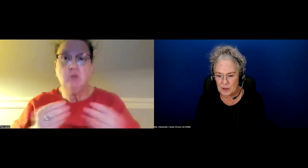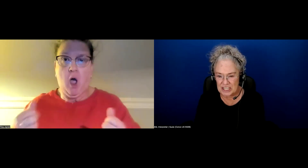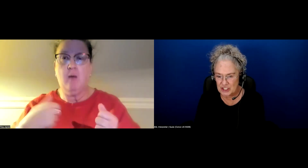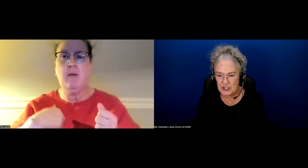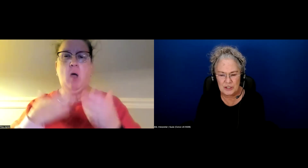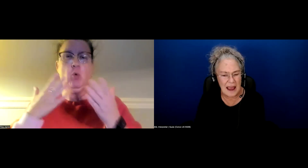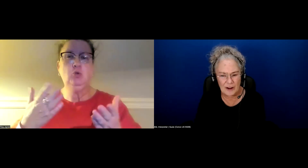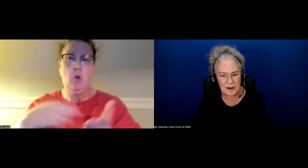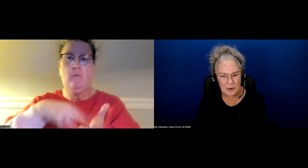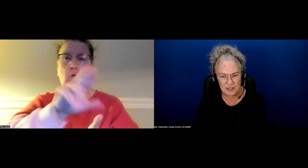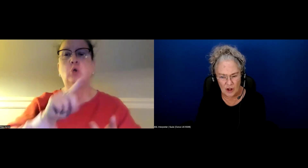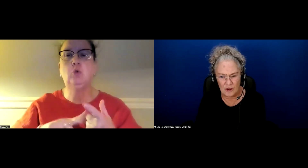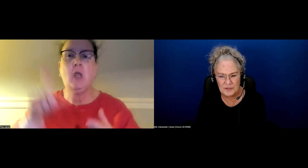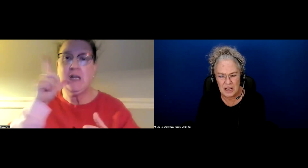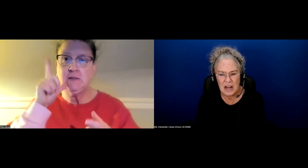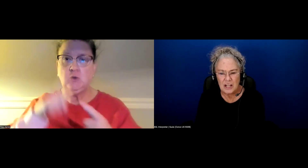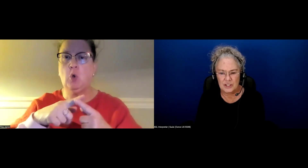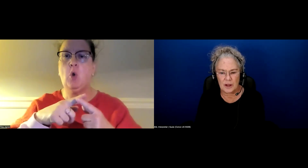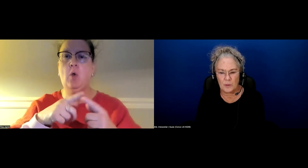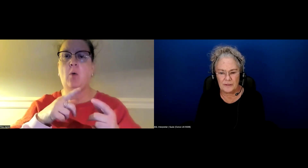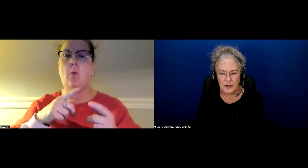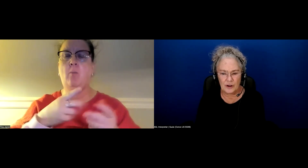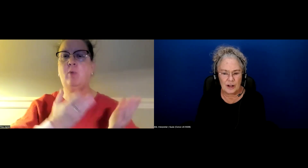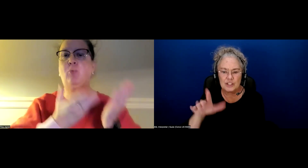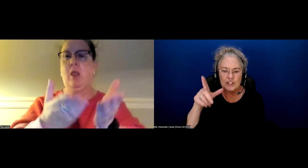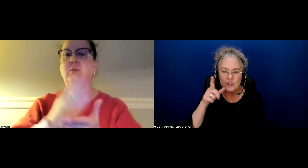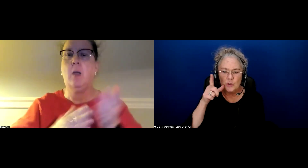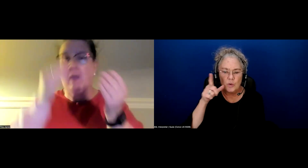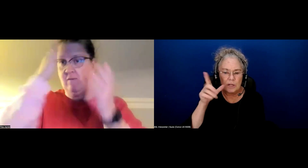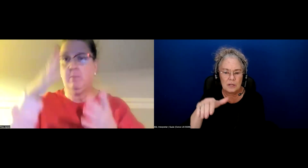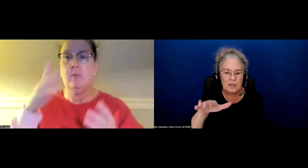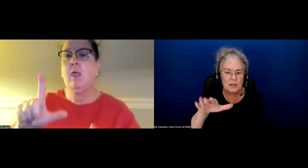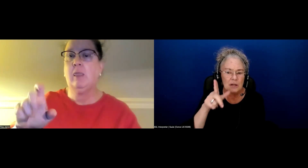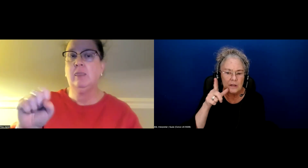of those issues have already been resolved. So I'm going to refer